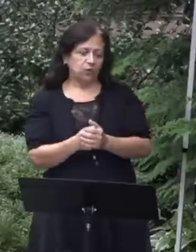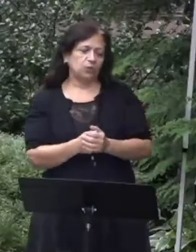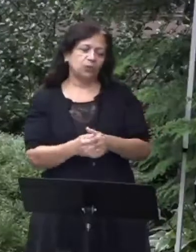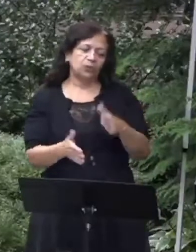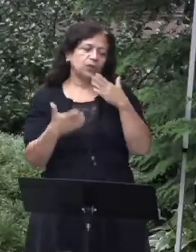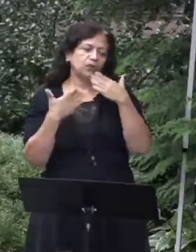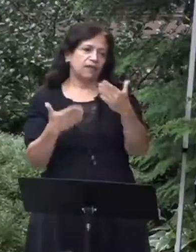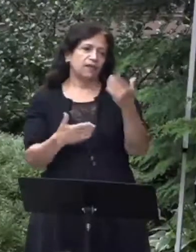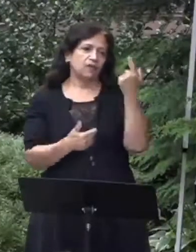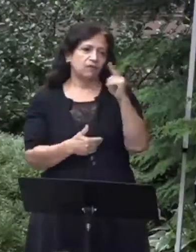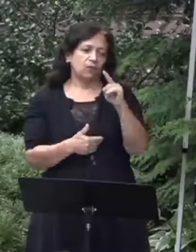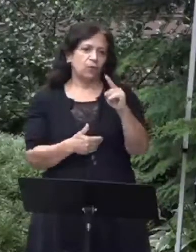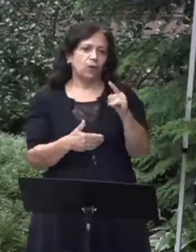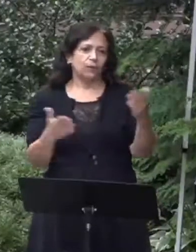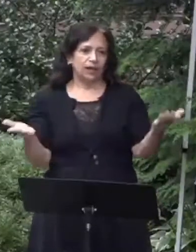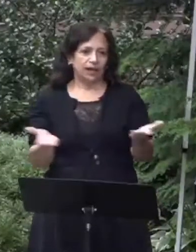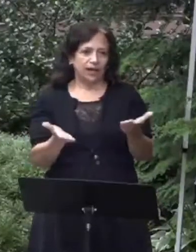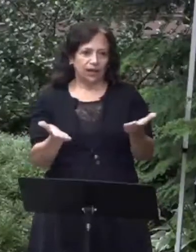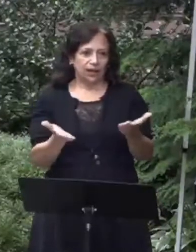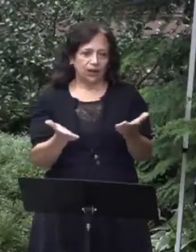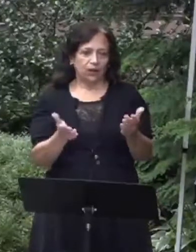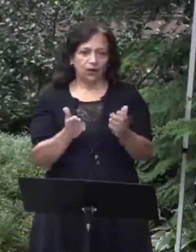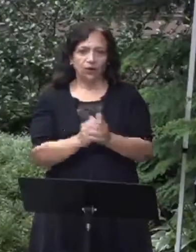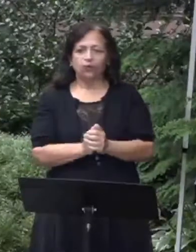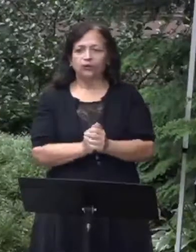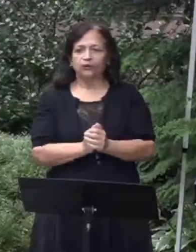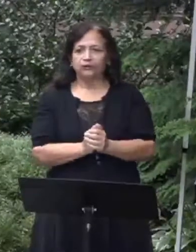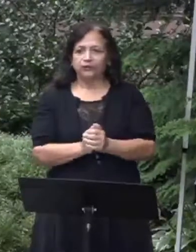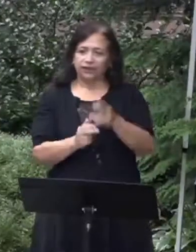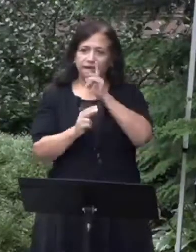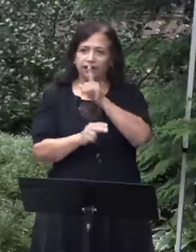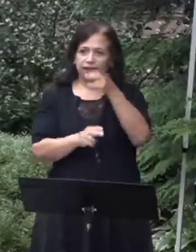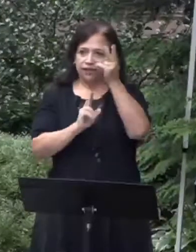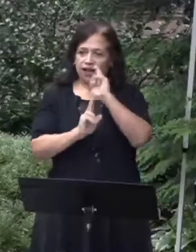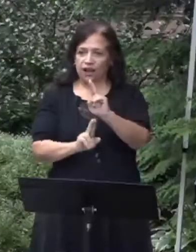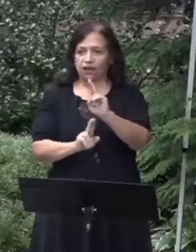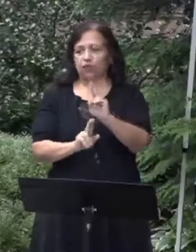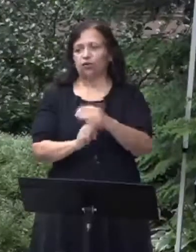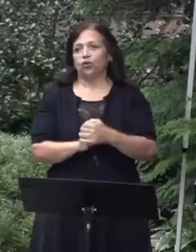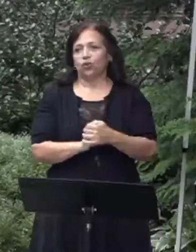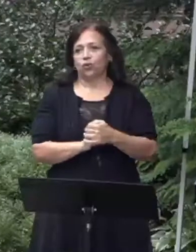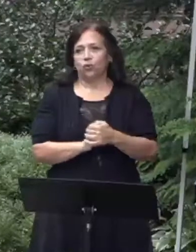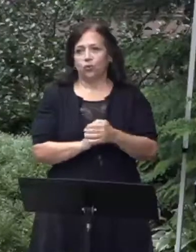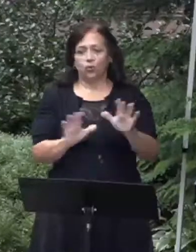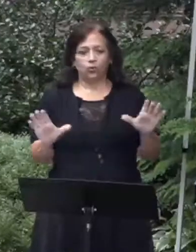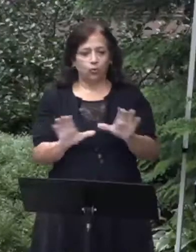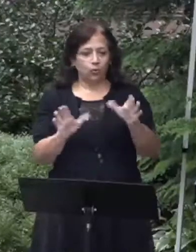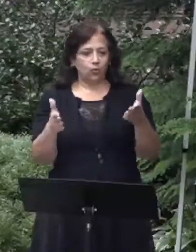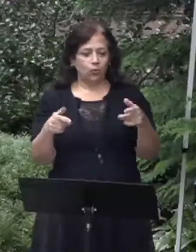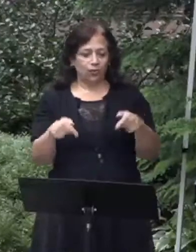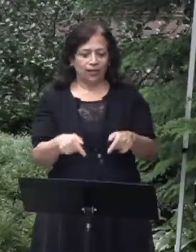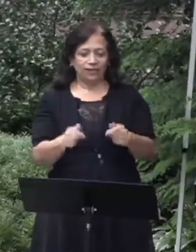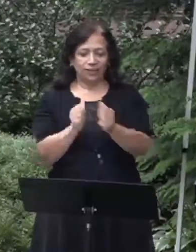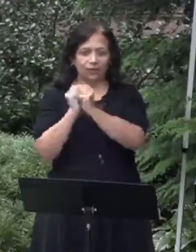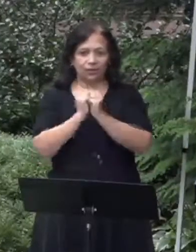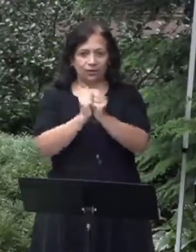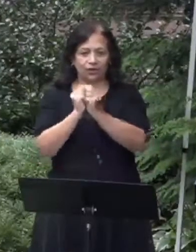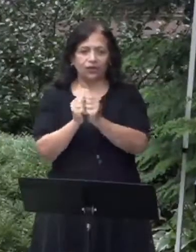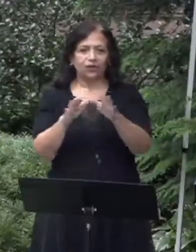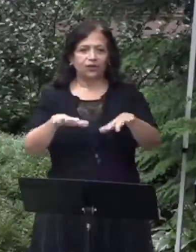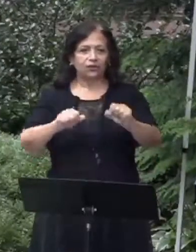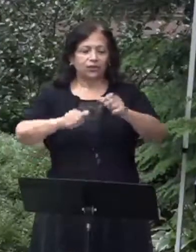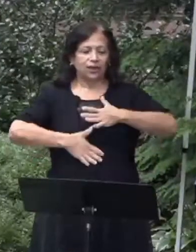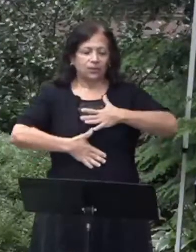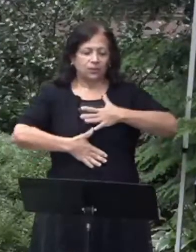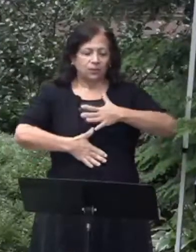you for being here. It is an honor to do this with you. So let us take a